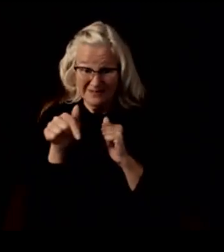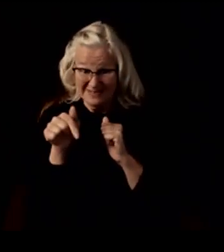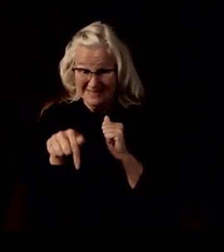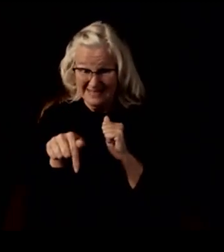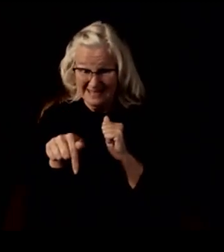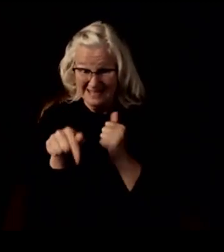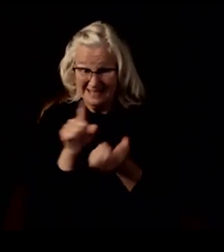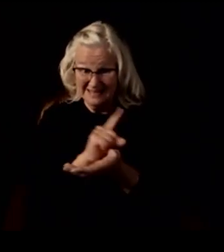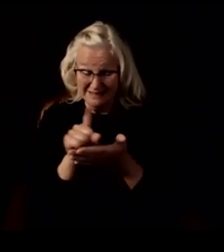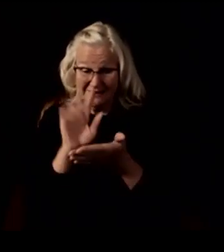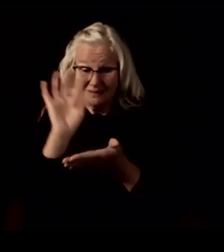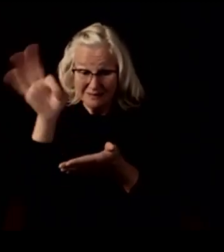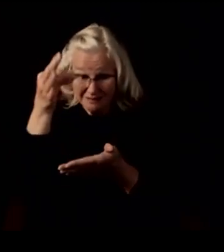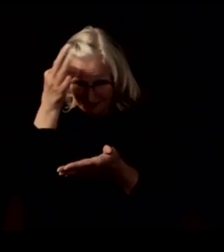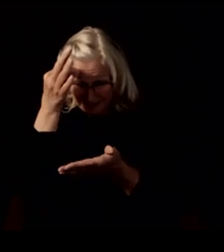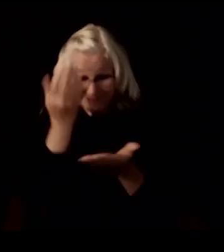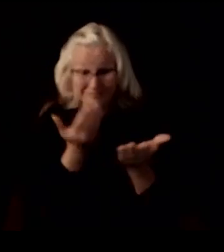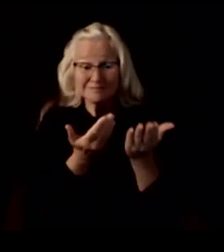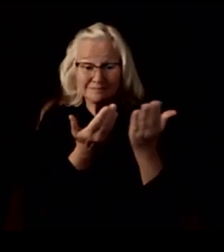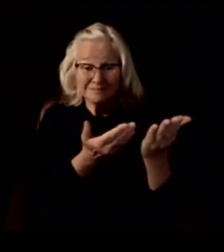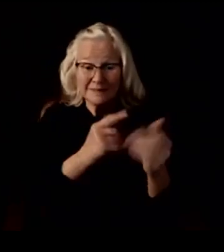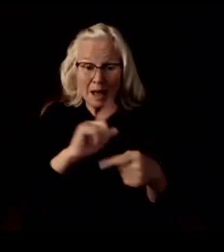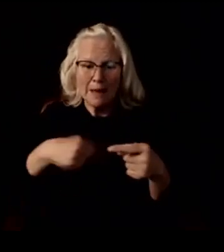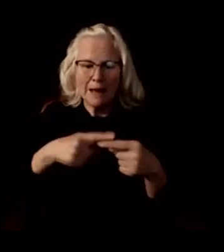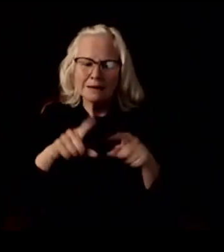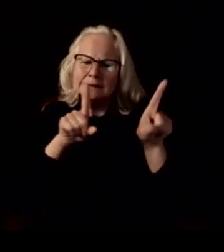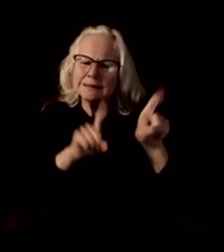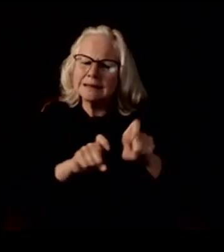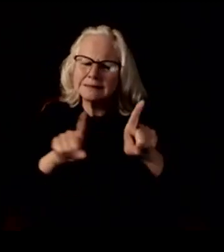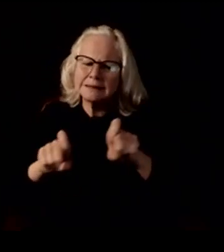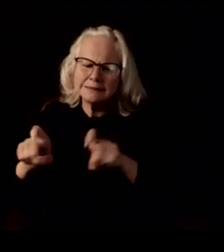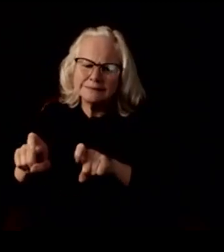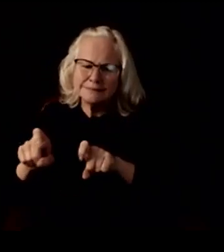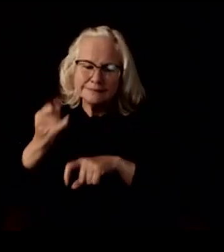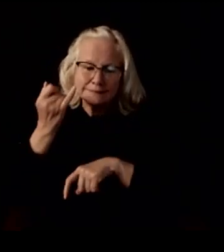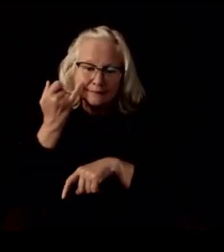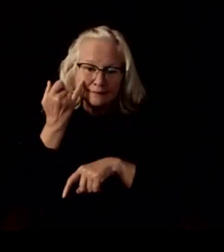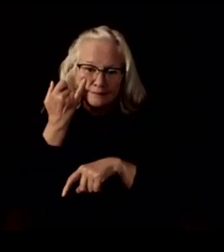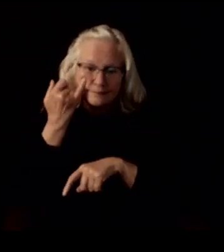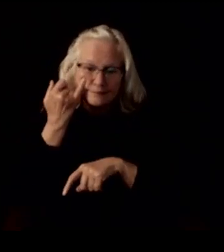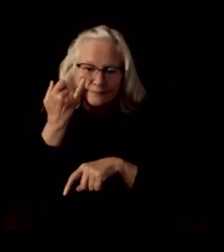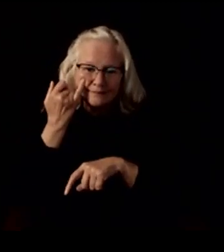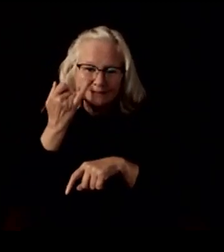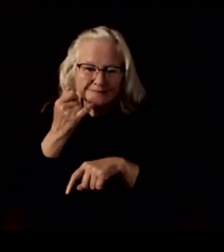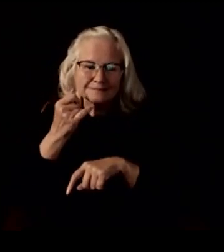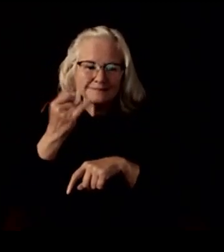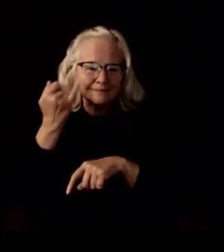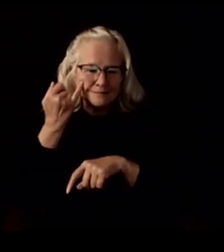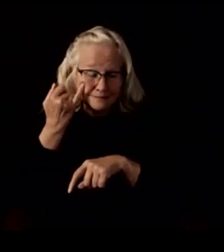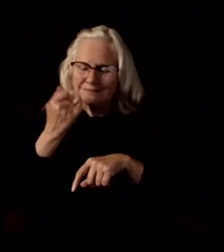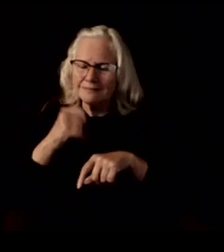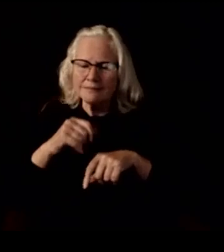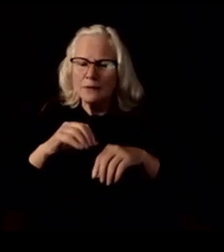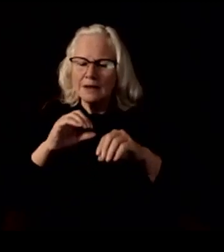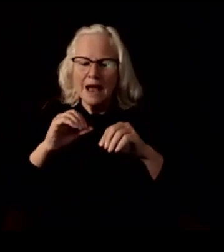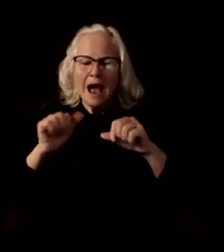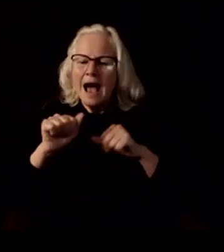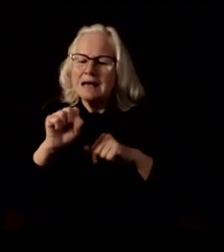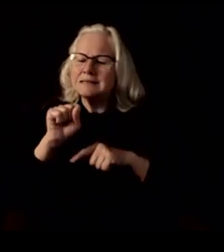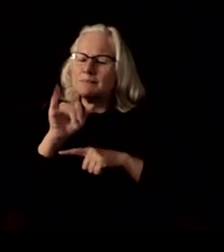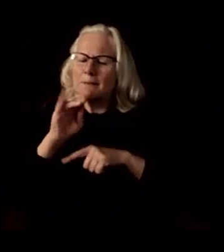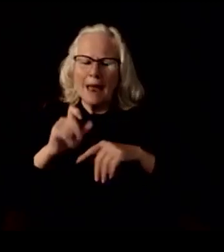test people who are asymptomatic, even if they had close contact with a known case, was removed. We are not changing our guidance here